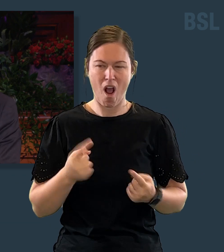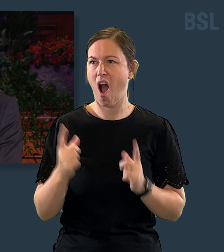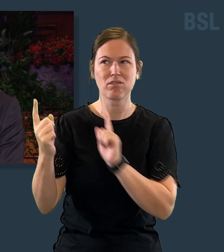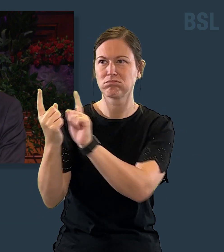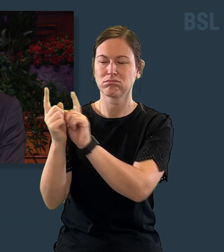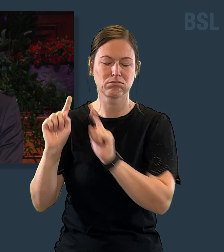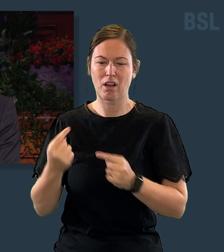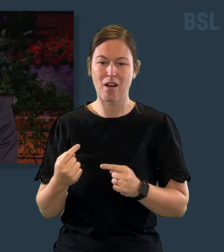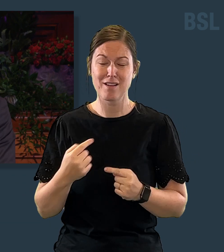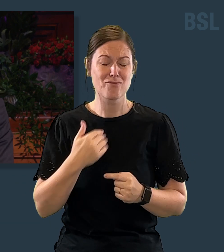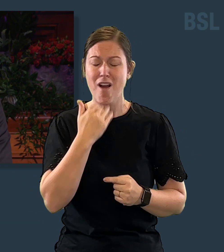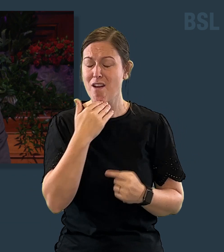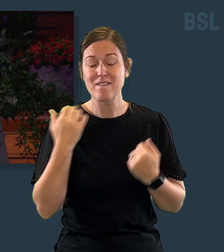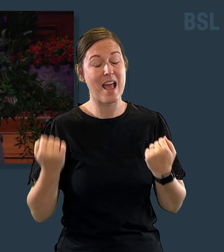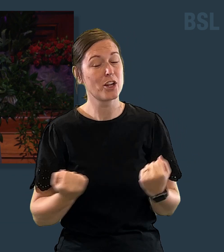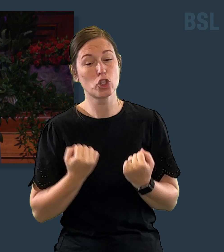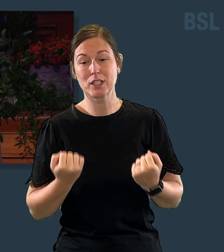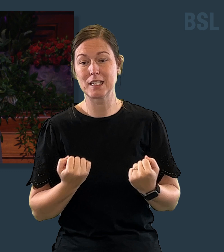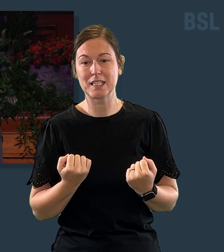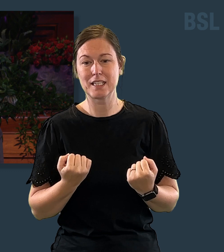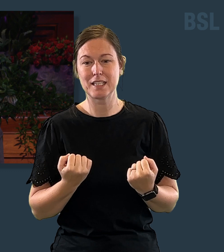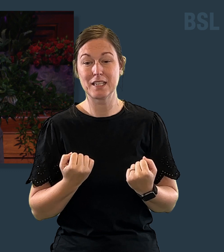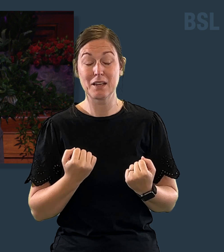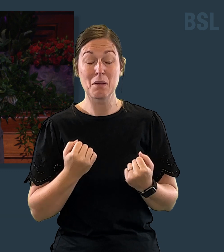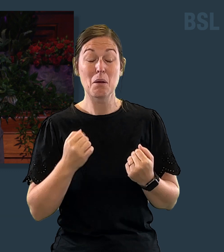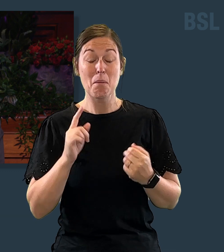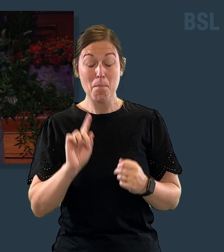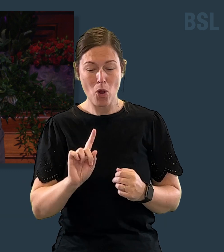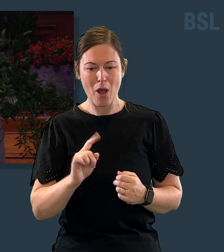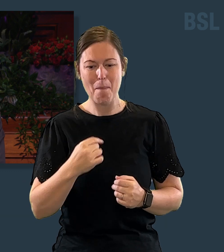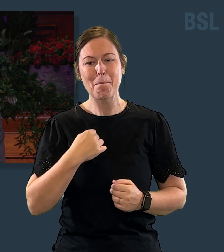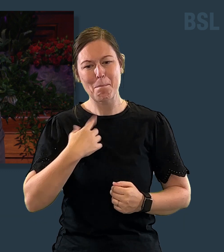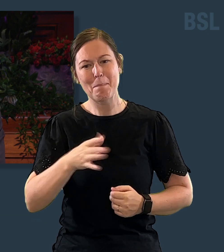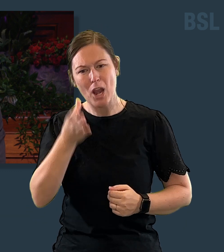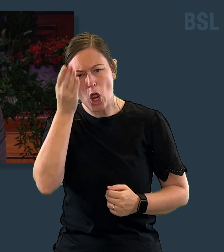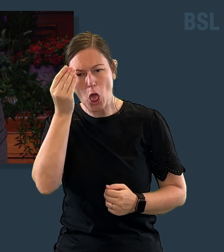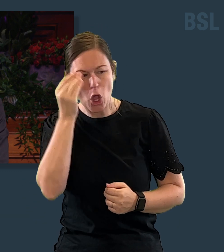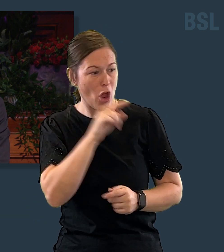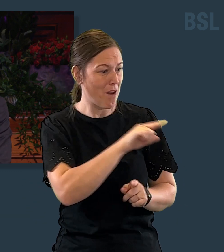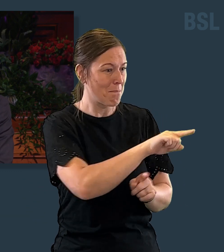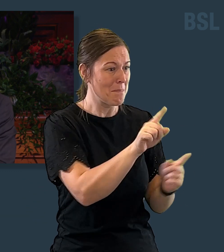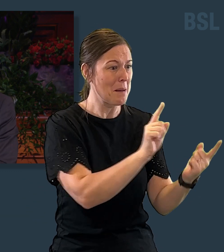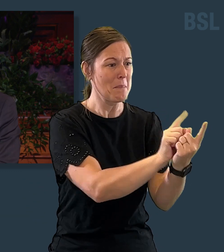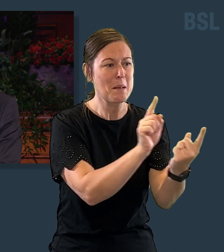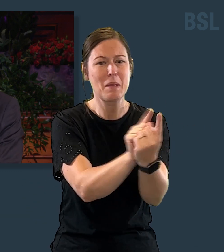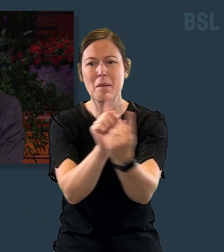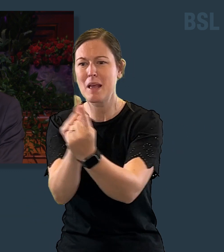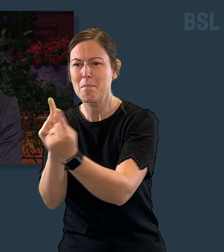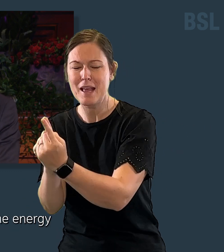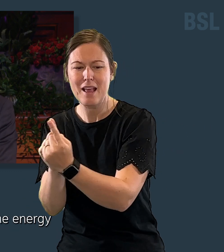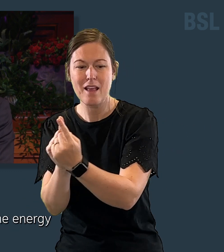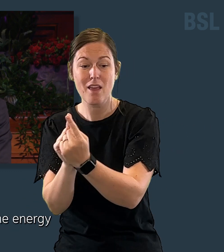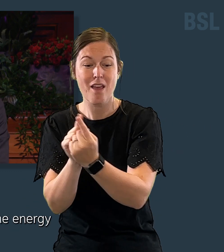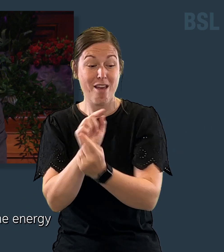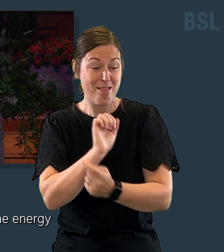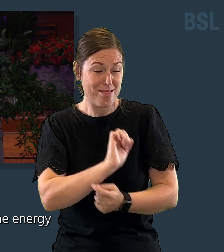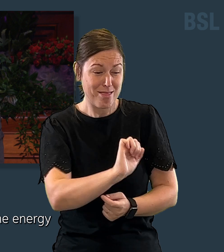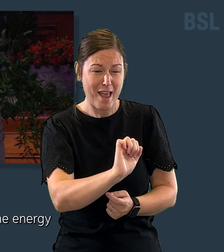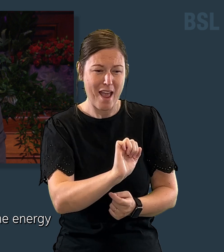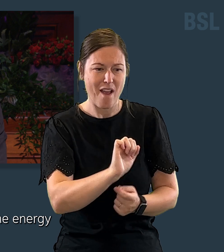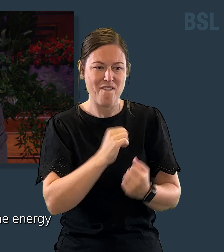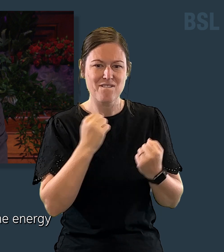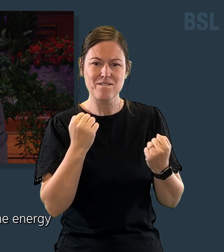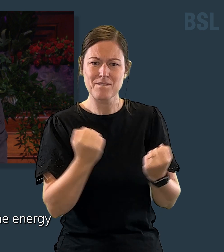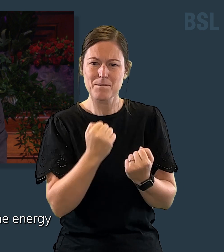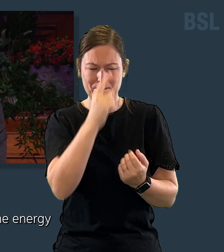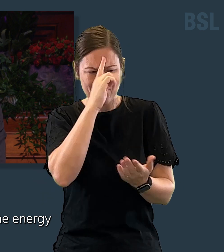and we just can't find the energy to do it all. But what I have learned from all these people is that faith in Jesus Christ is